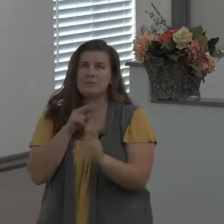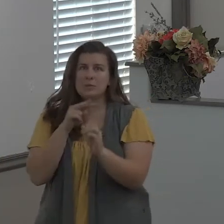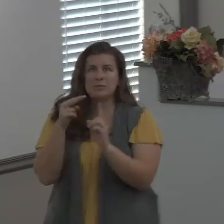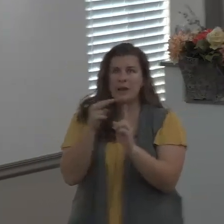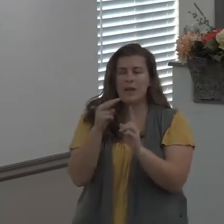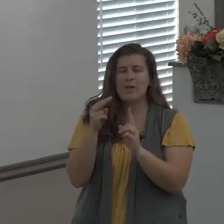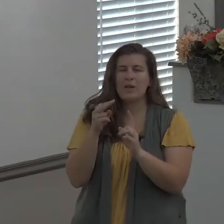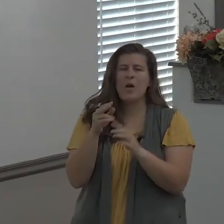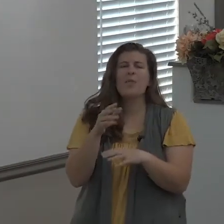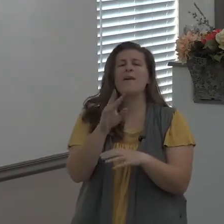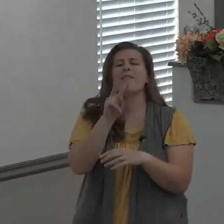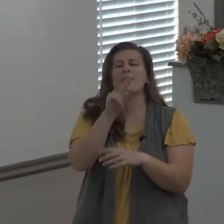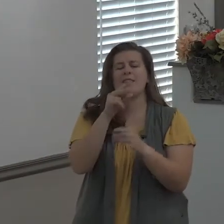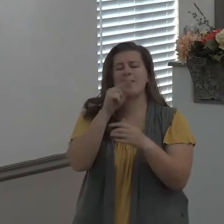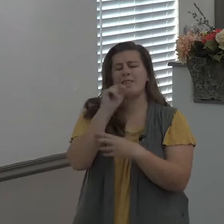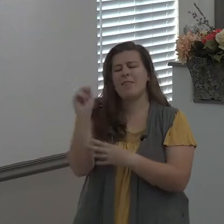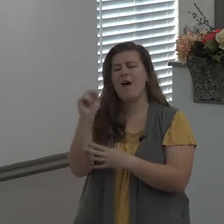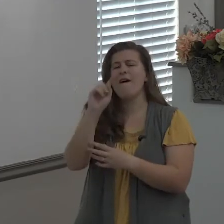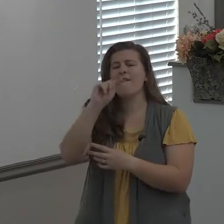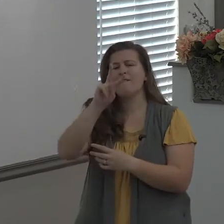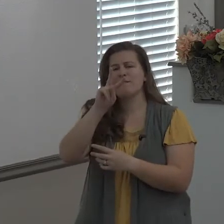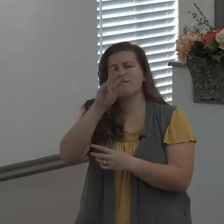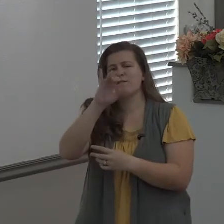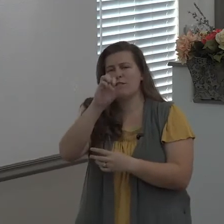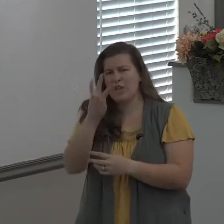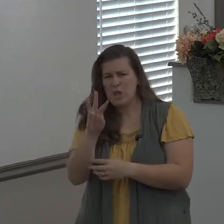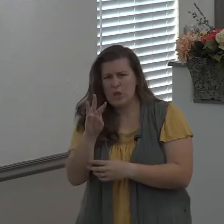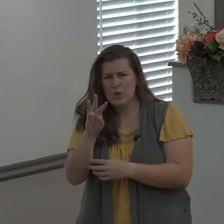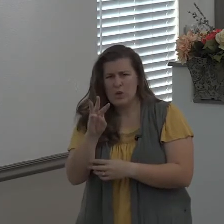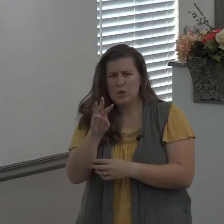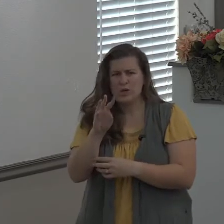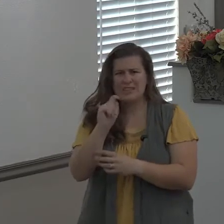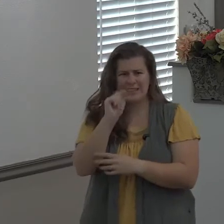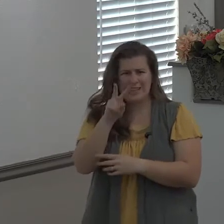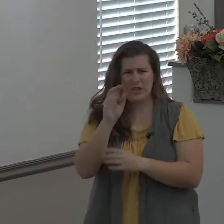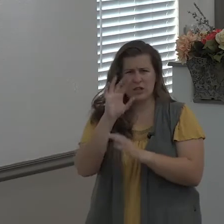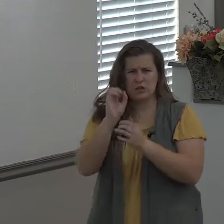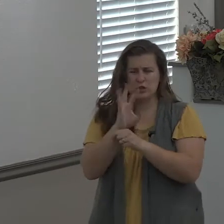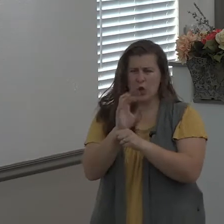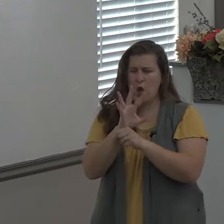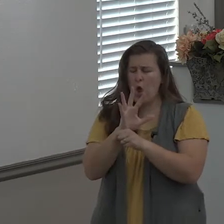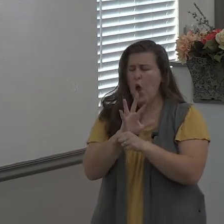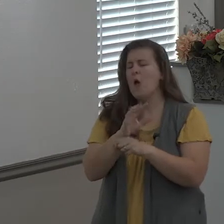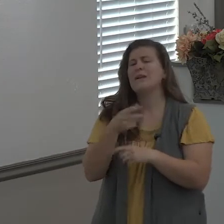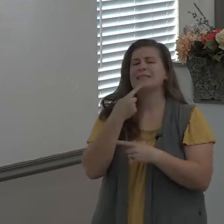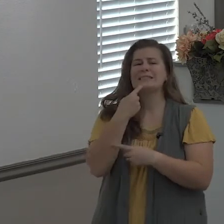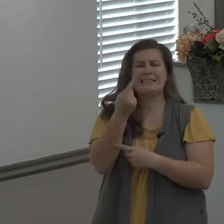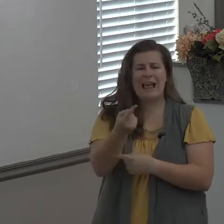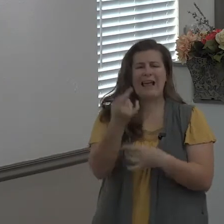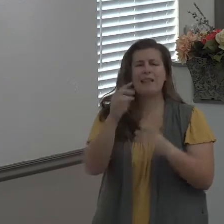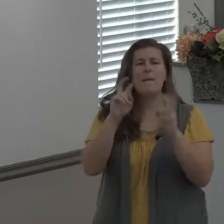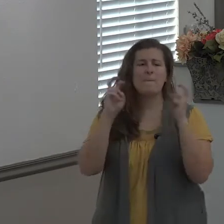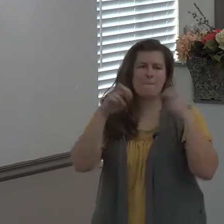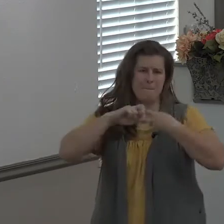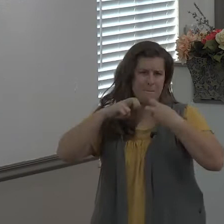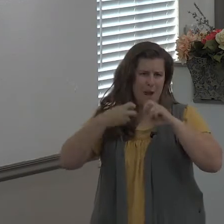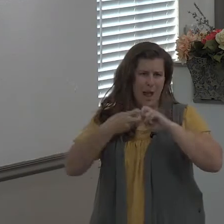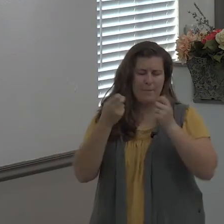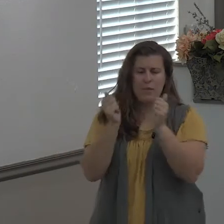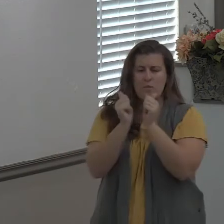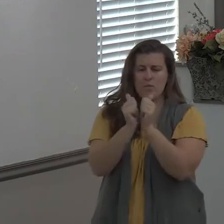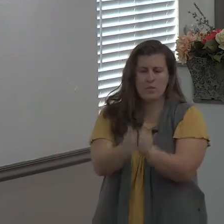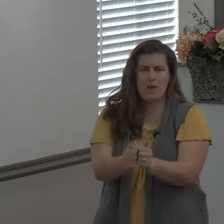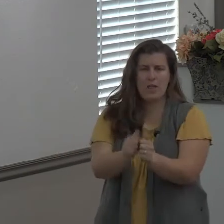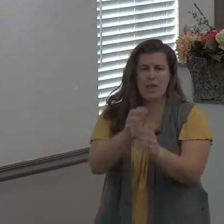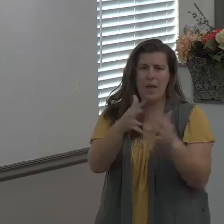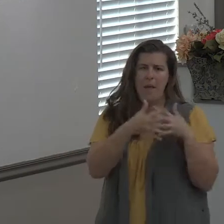under attack in our country. Recently, The View, hopefully none of you watch The View, but The View recently put out